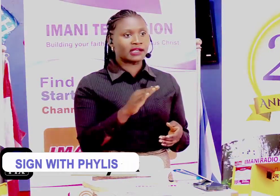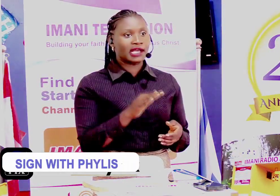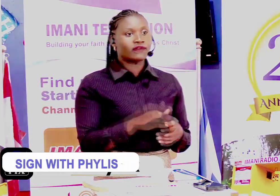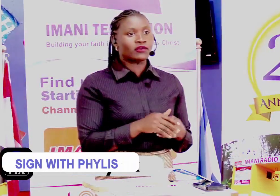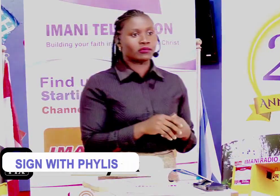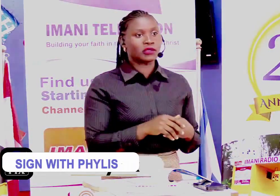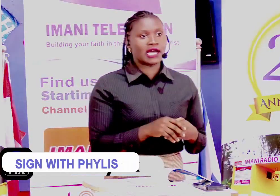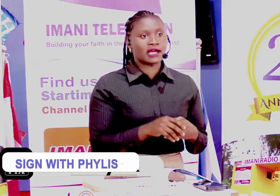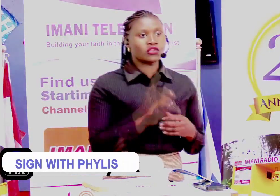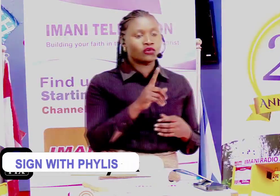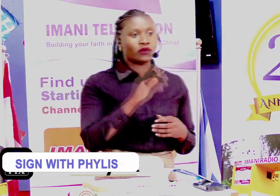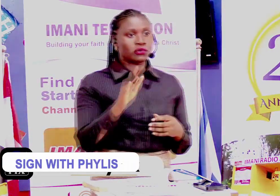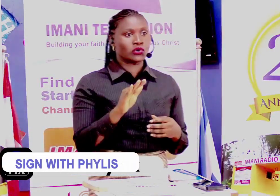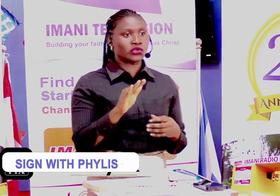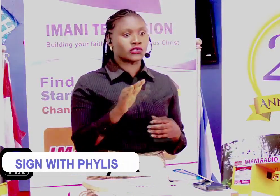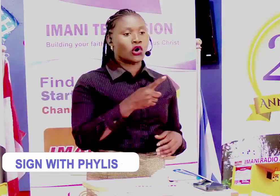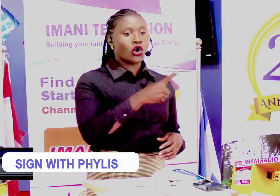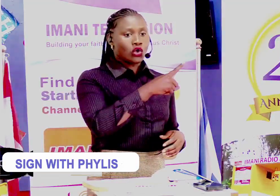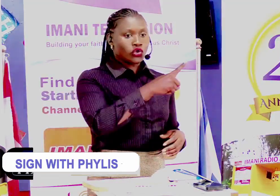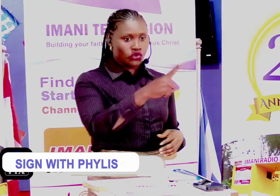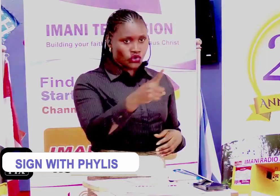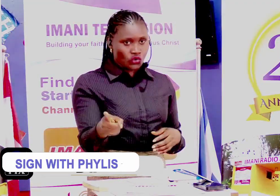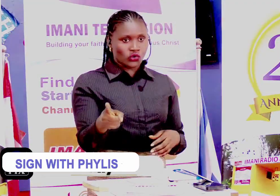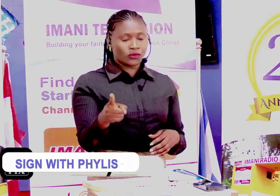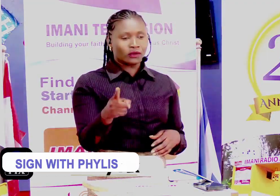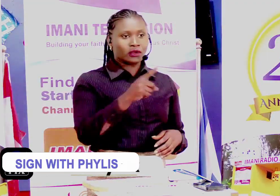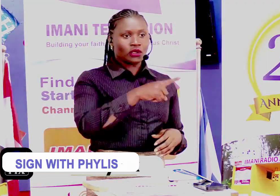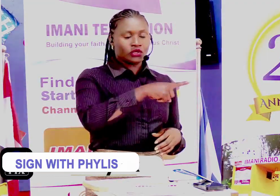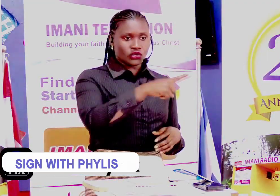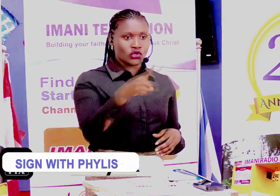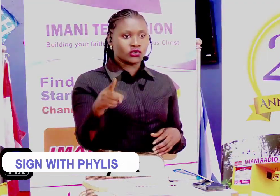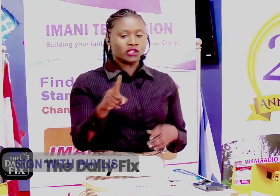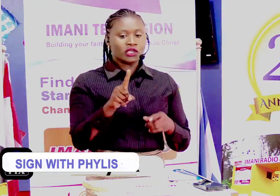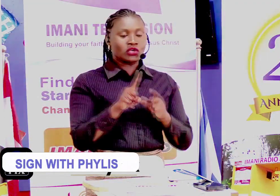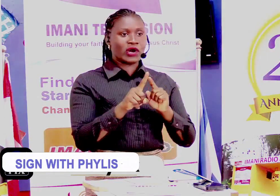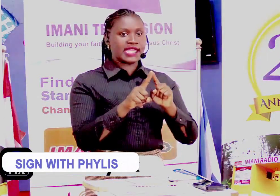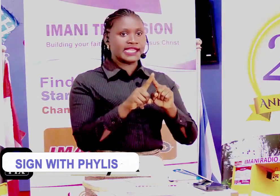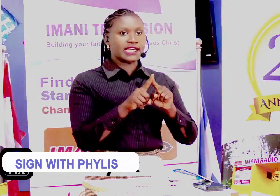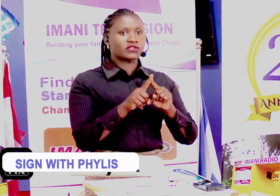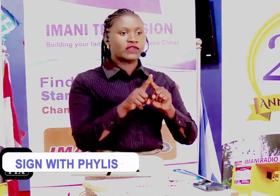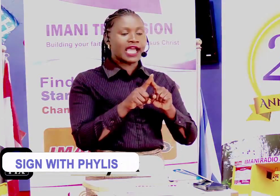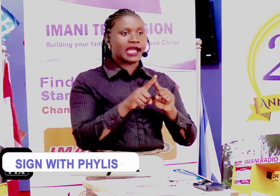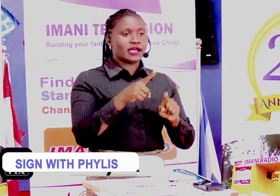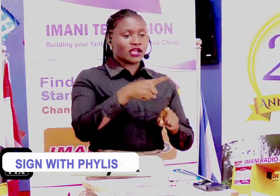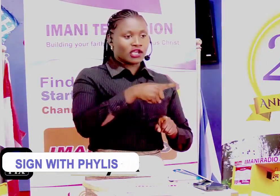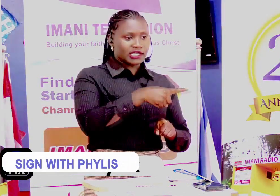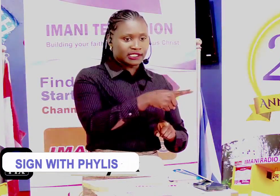for you for plural. So you. You. Your index finger is